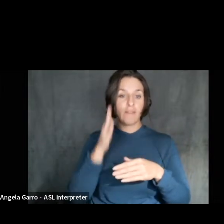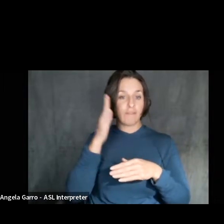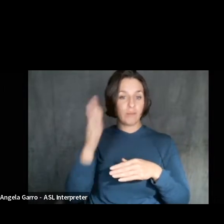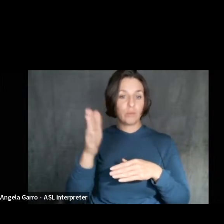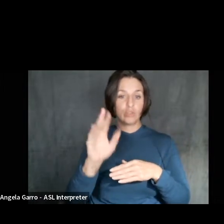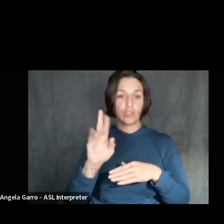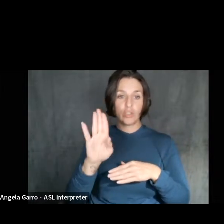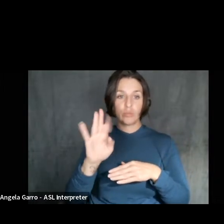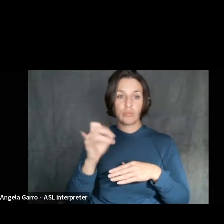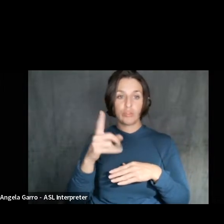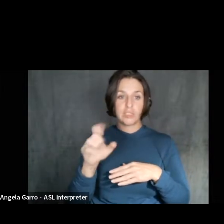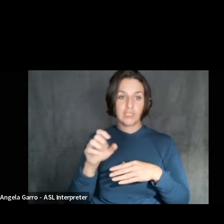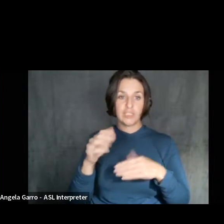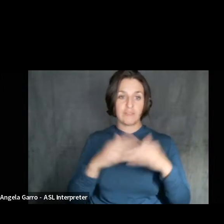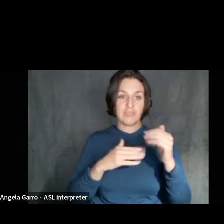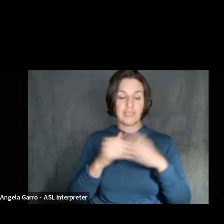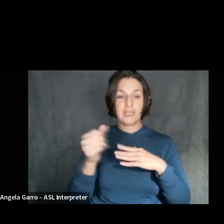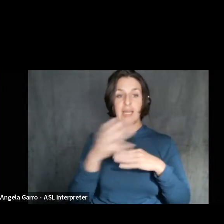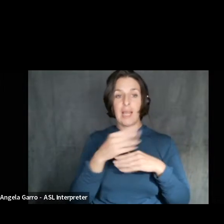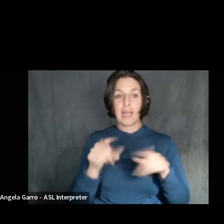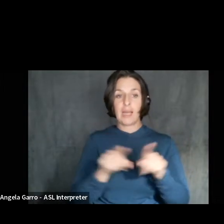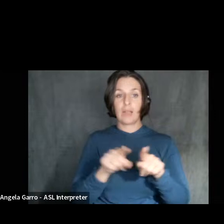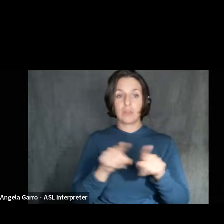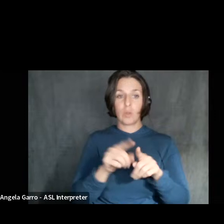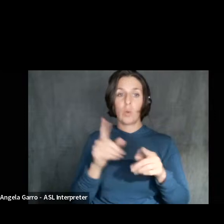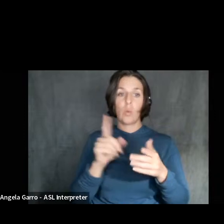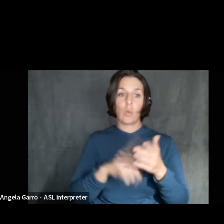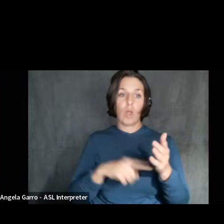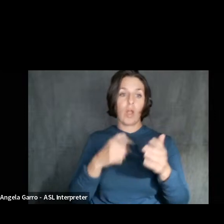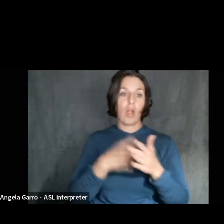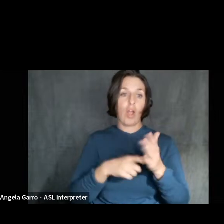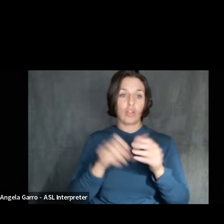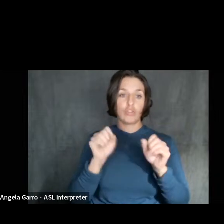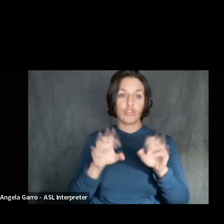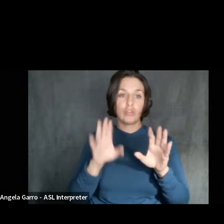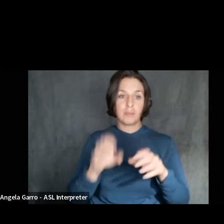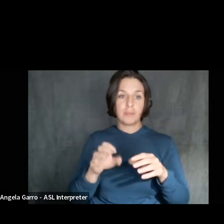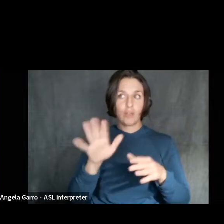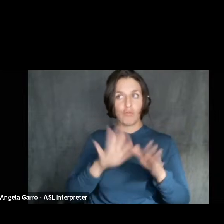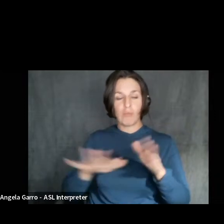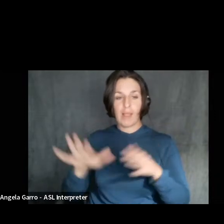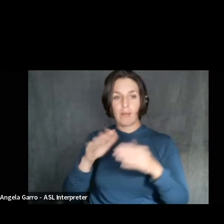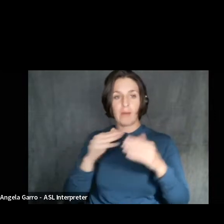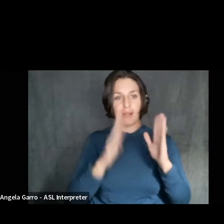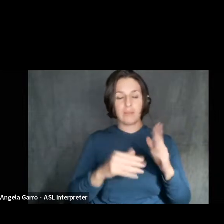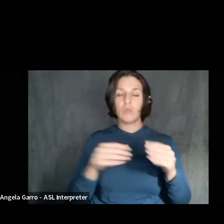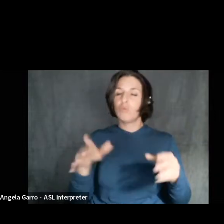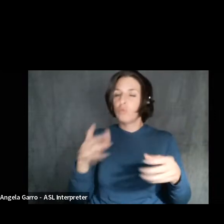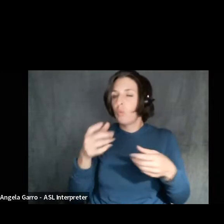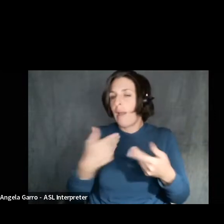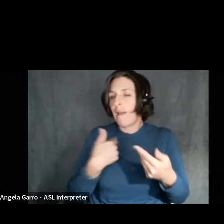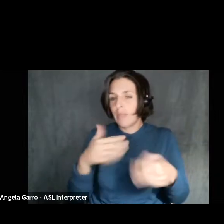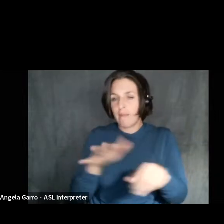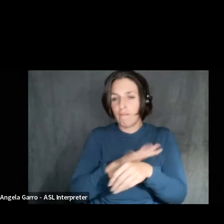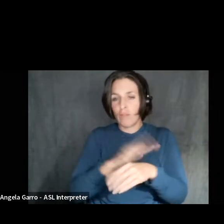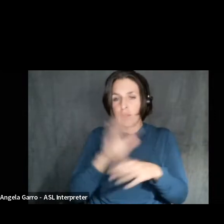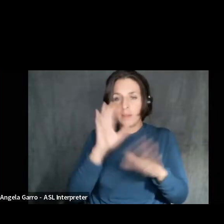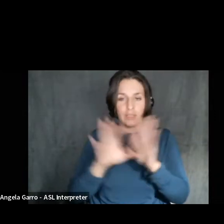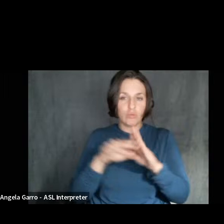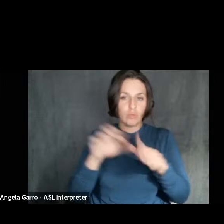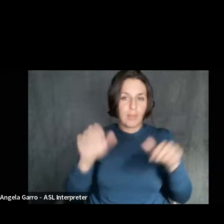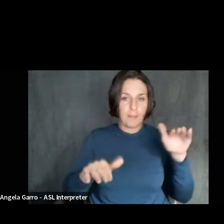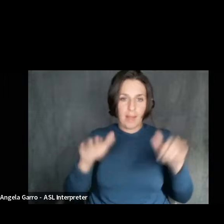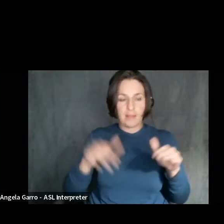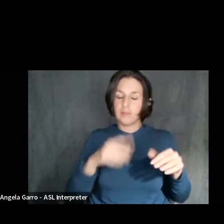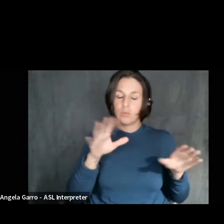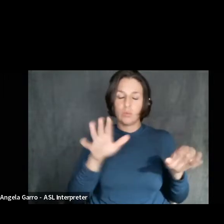facility, as well as what costs could be around housing. Like, so you have the full picture in a sense, so you can balance it. Yeah. I totally get it. And